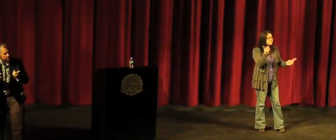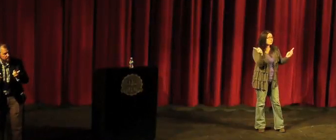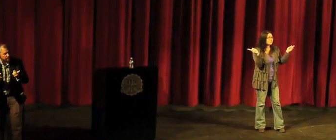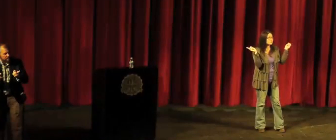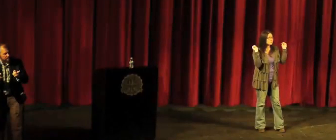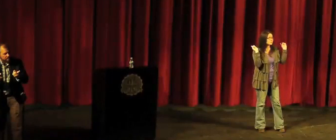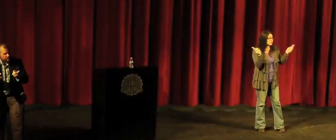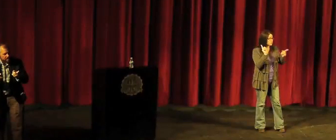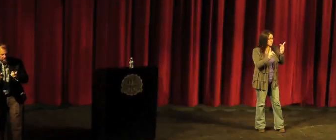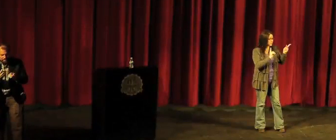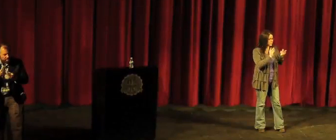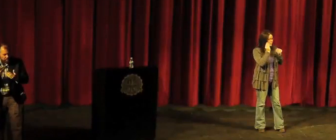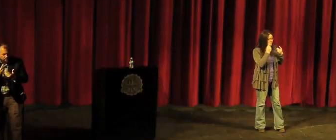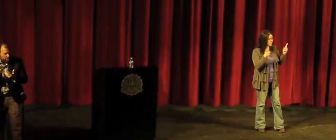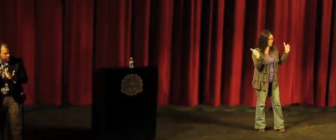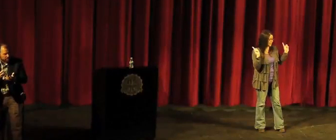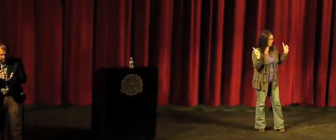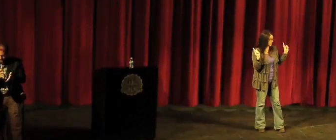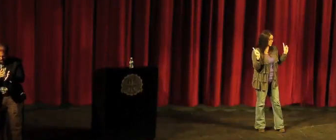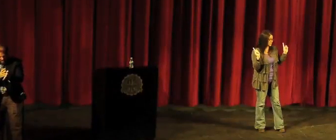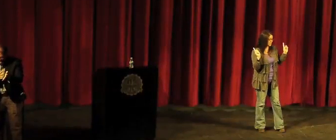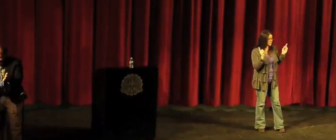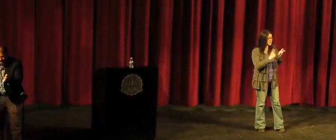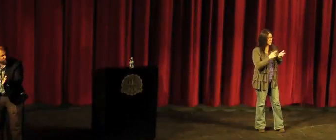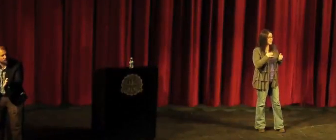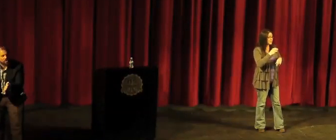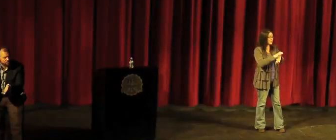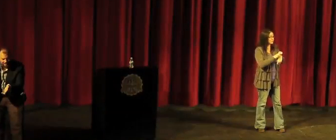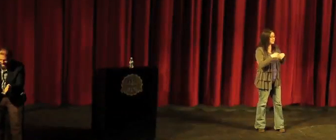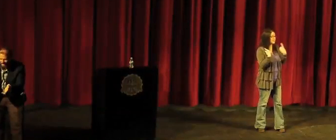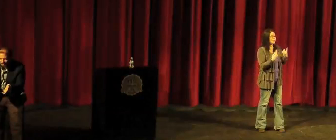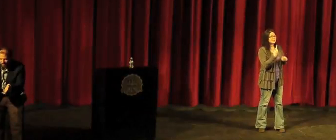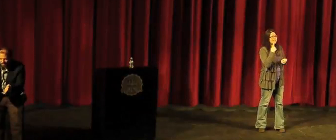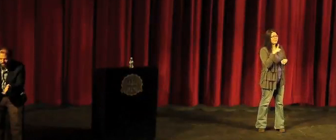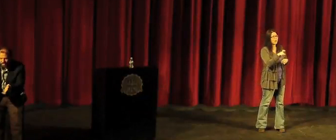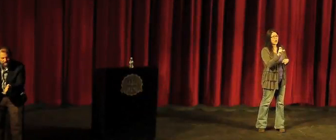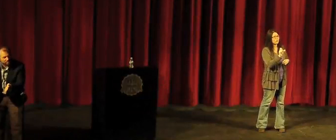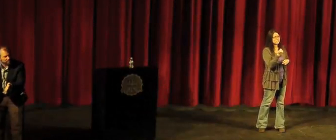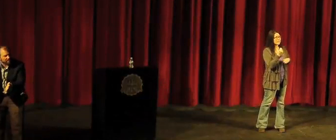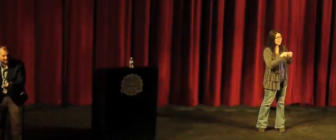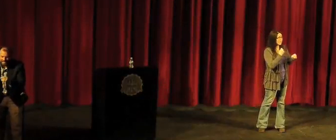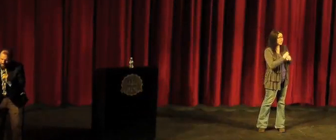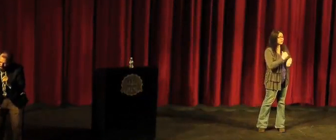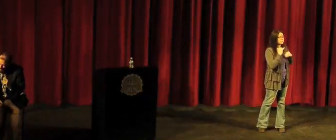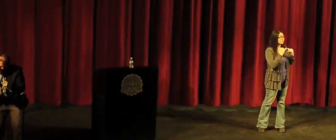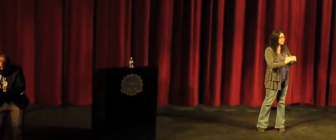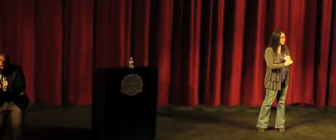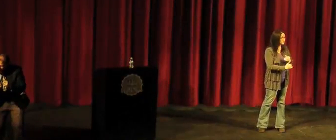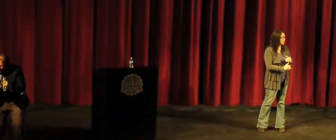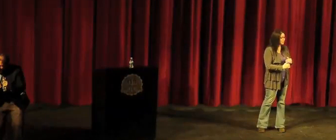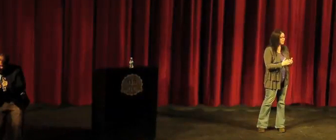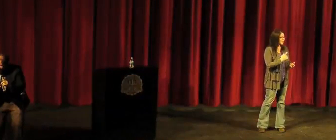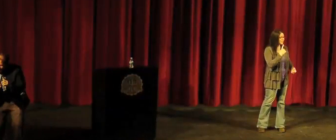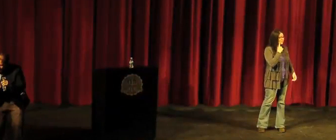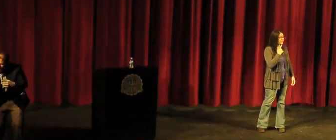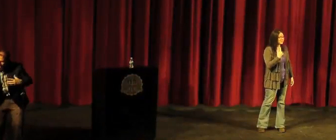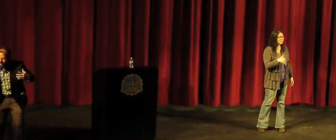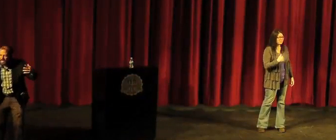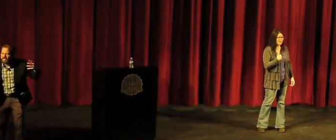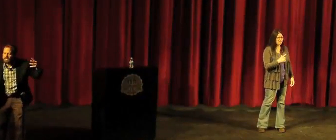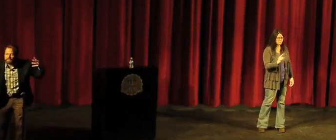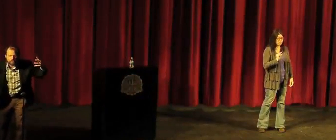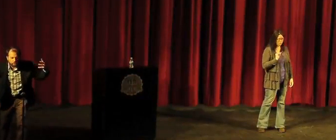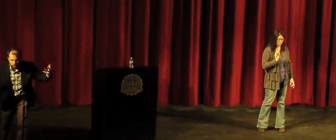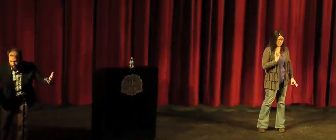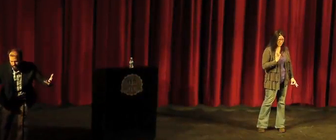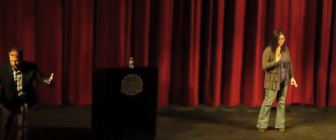you who are saying that. And sometimes, you know, my congregation, they've been saying it there for 110 years. And you realize, boy, I'm a pretty small part of this picture. And